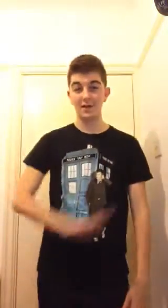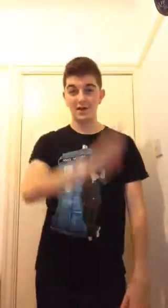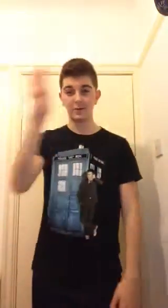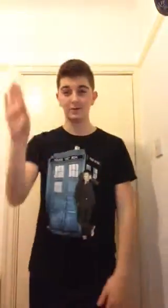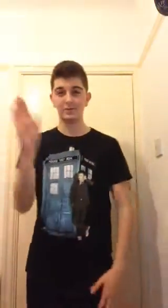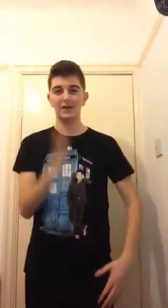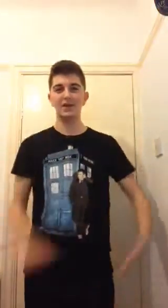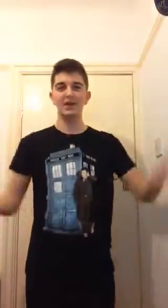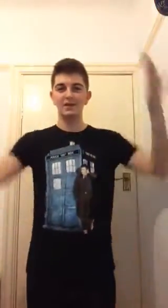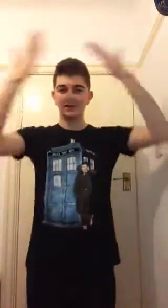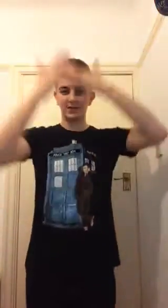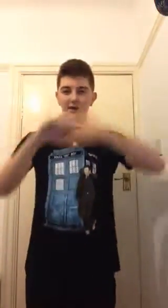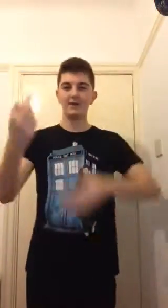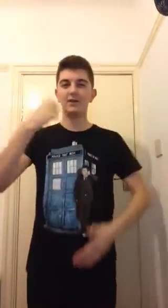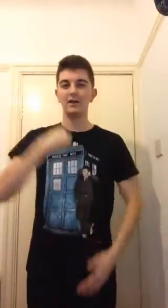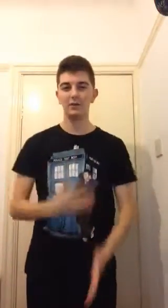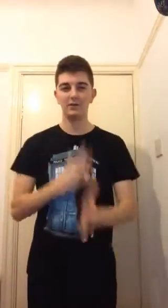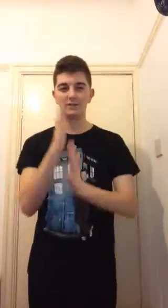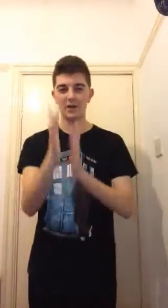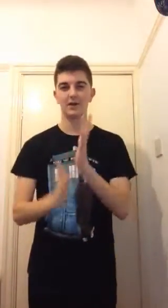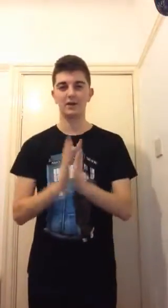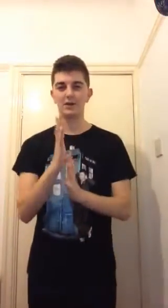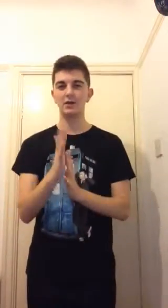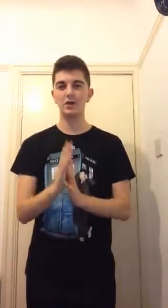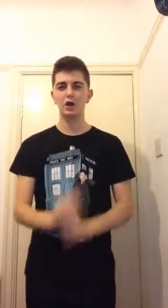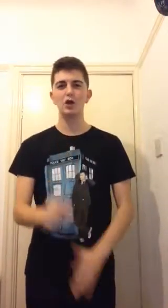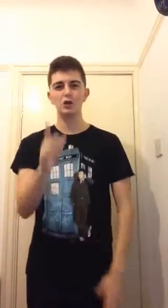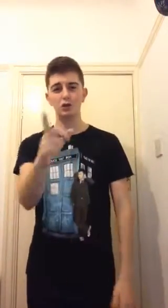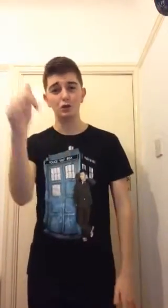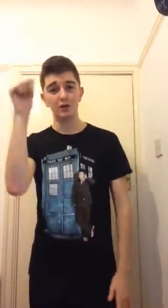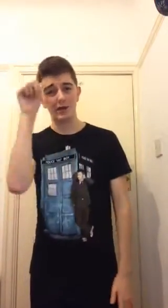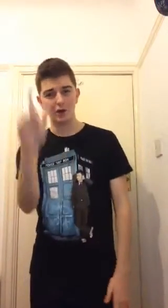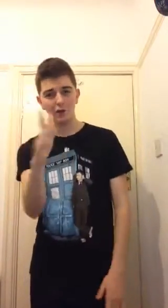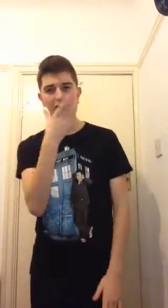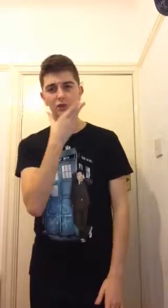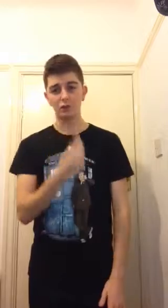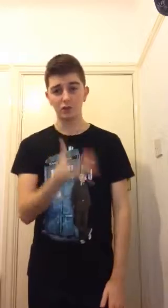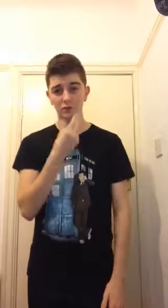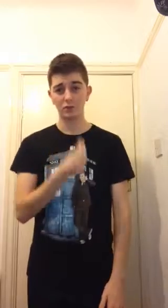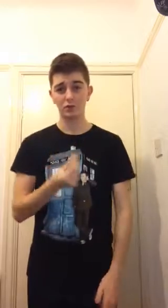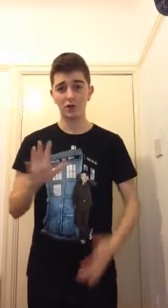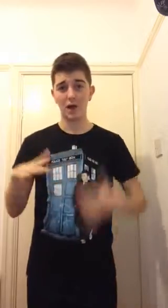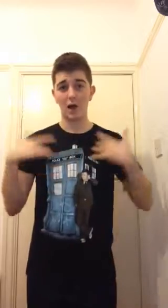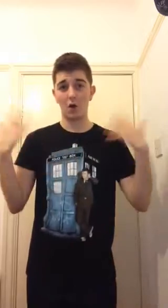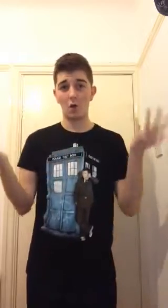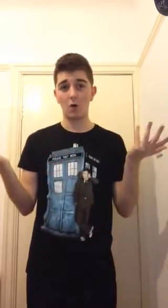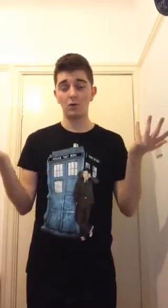um tonight i will be signing do they know it's christmas at all